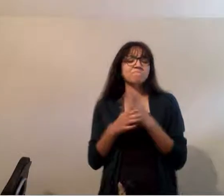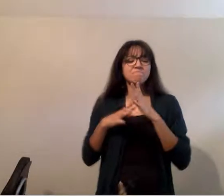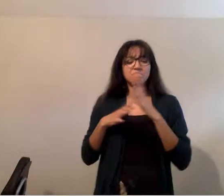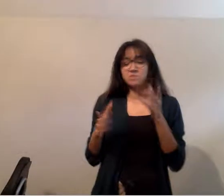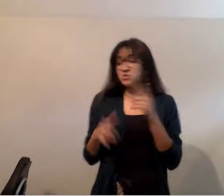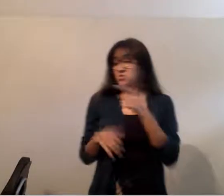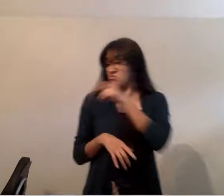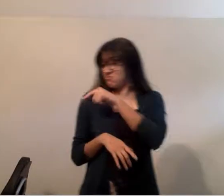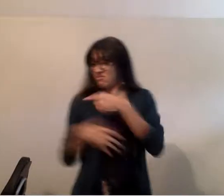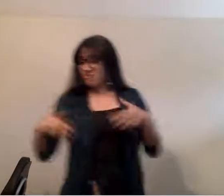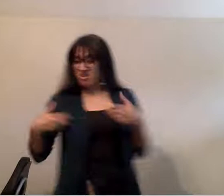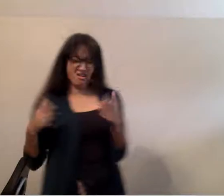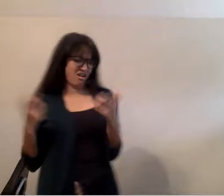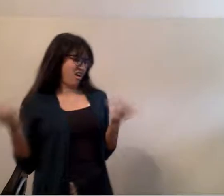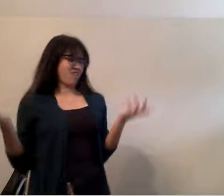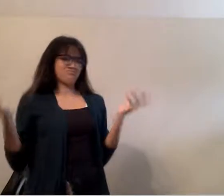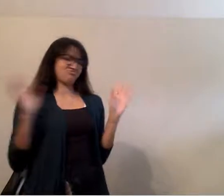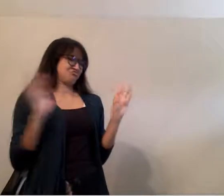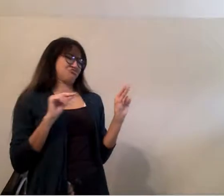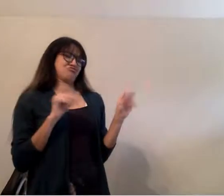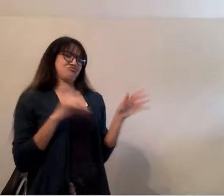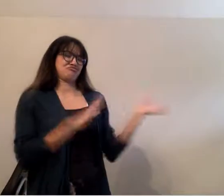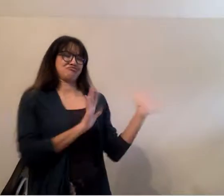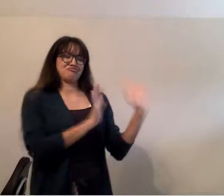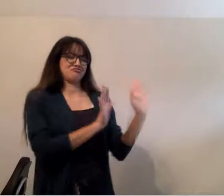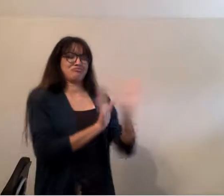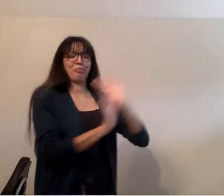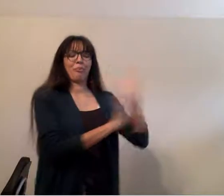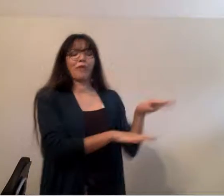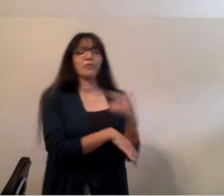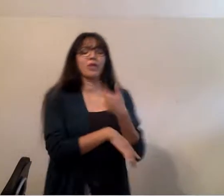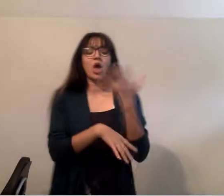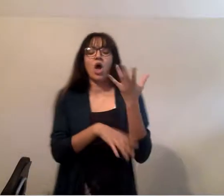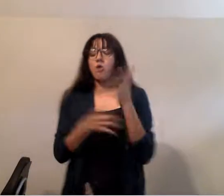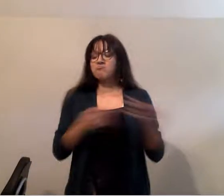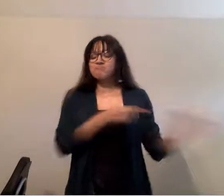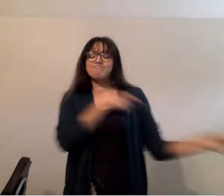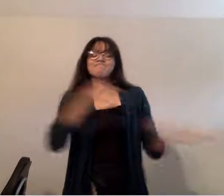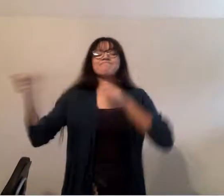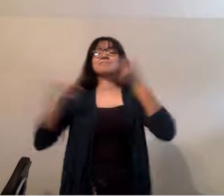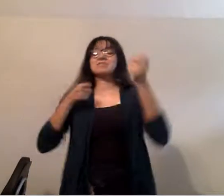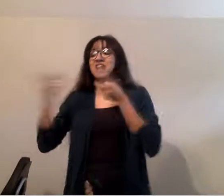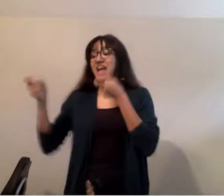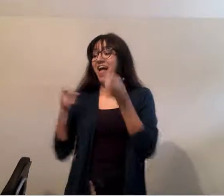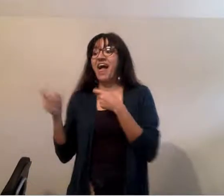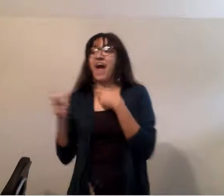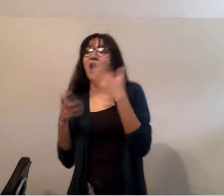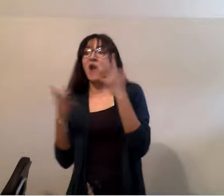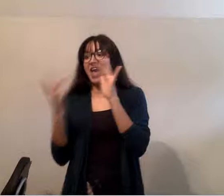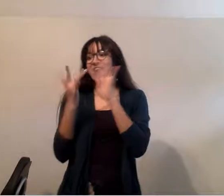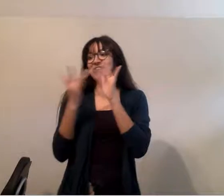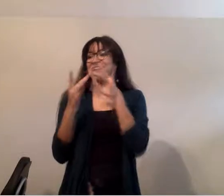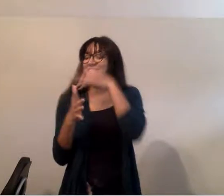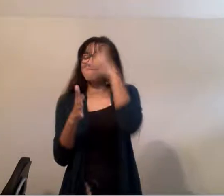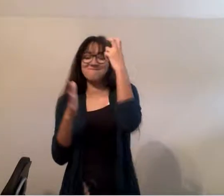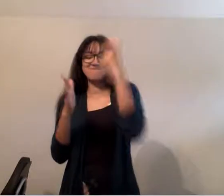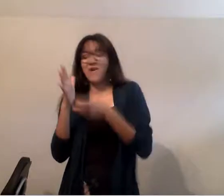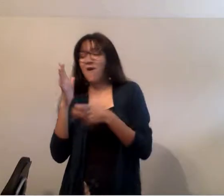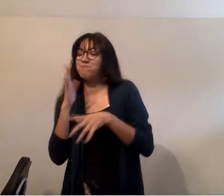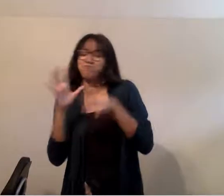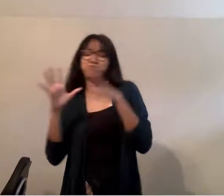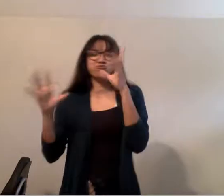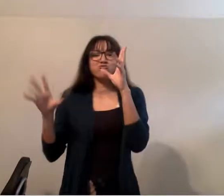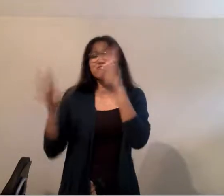the wheel, and he says, "Actually, let's read the entire Wikipedia page of the Nancy Kerrigan-Tanya Harding scandal, because I just remembered that happened.